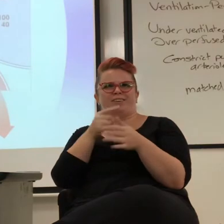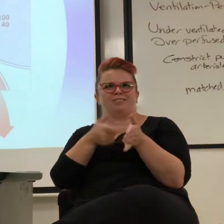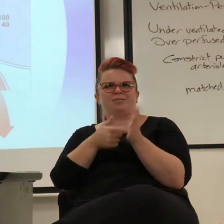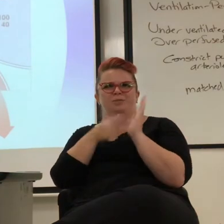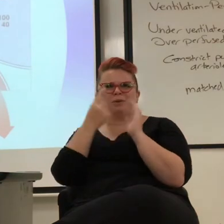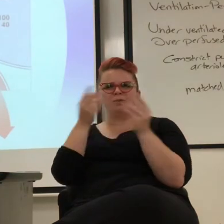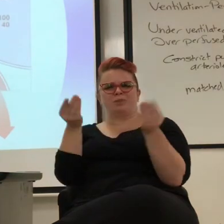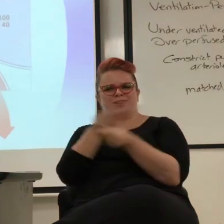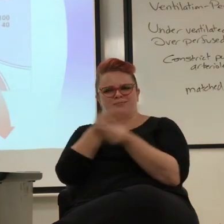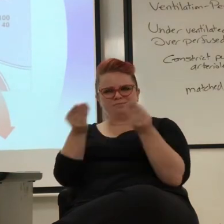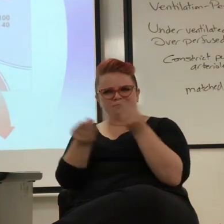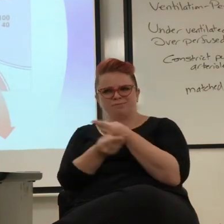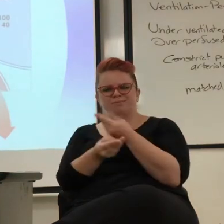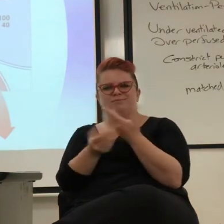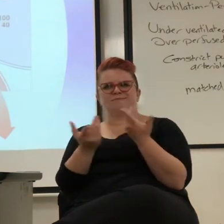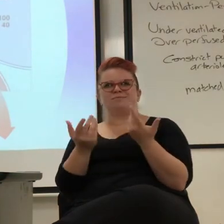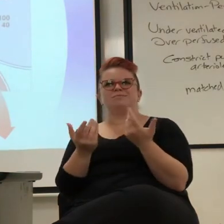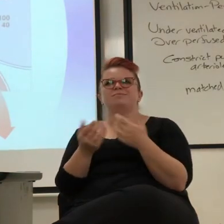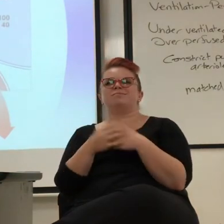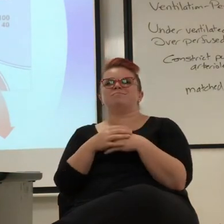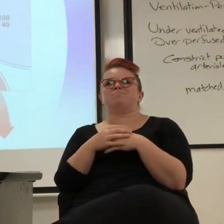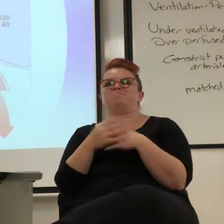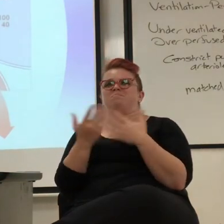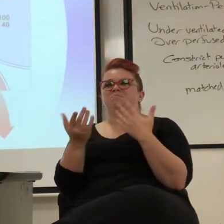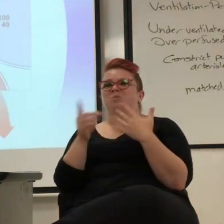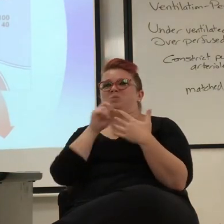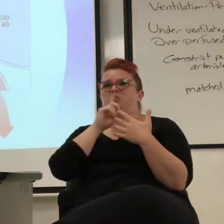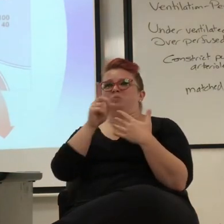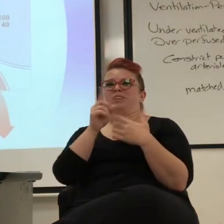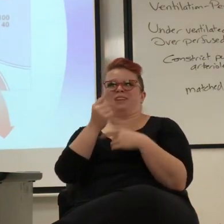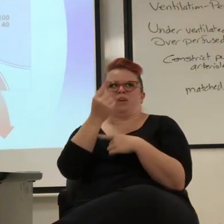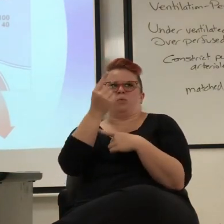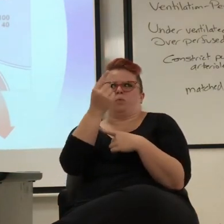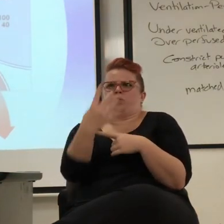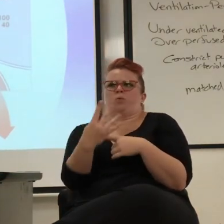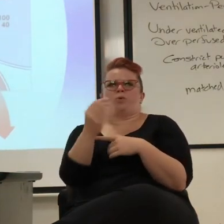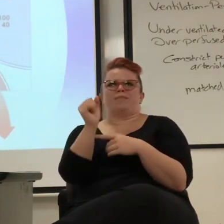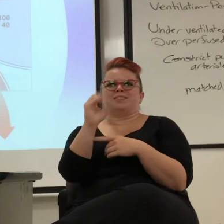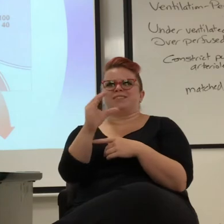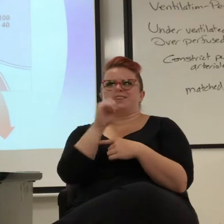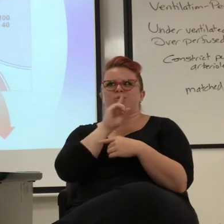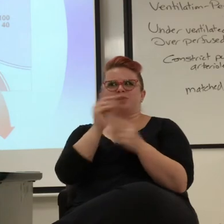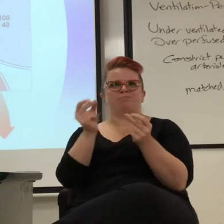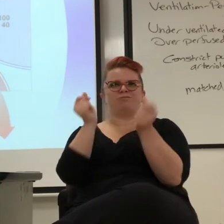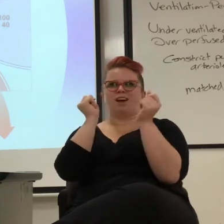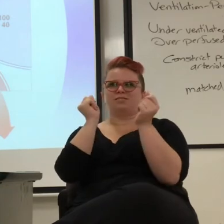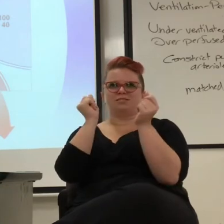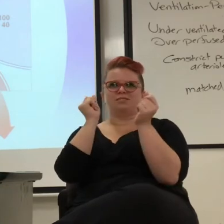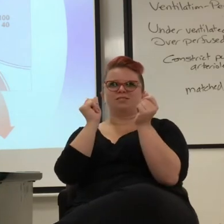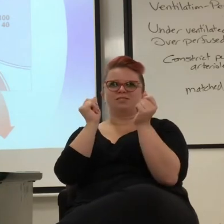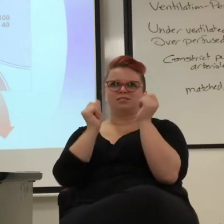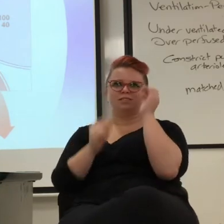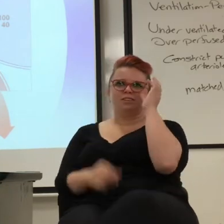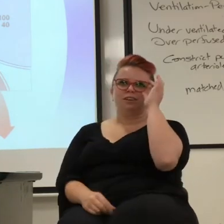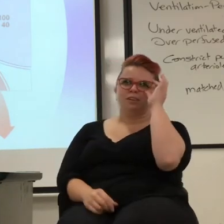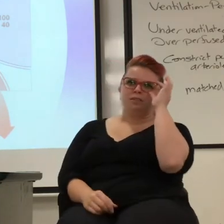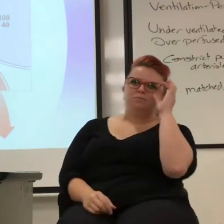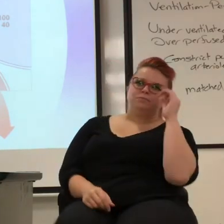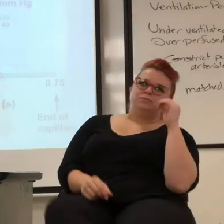exchange take? Like, it takes like a quarter of a second. It's really fast, that's the question I'm asking here.